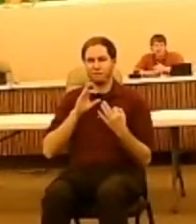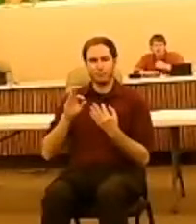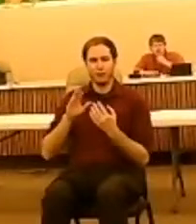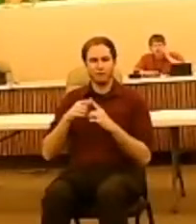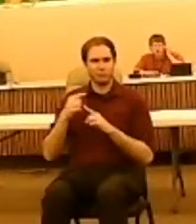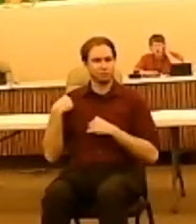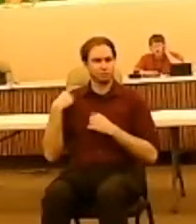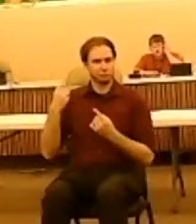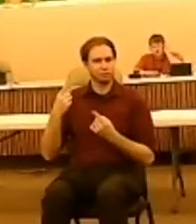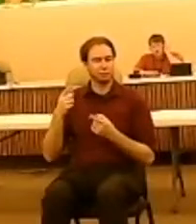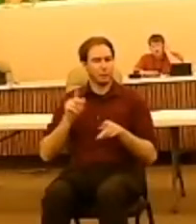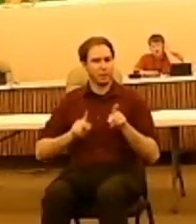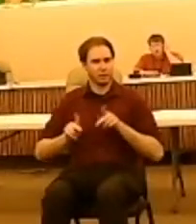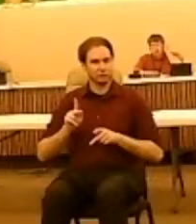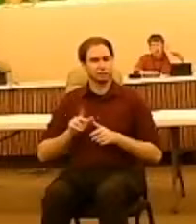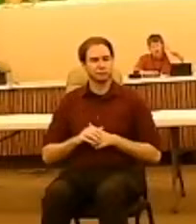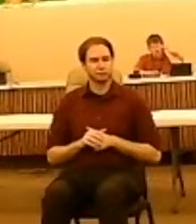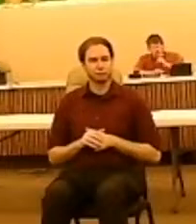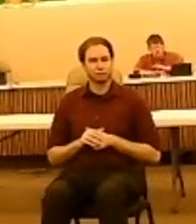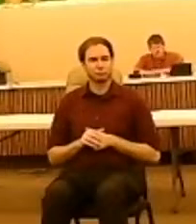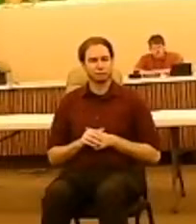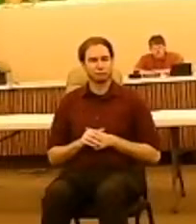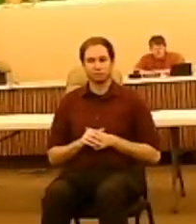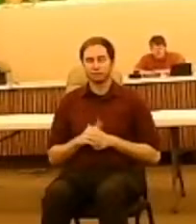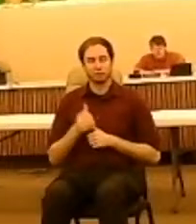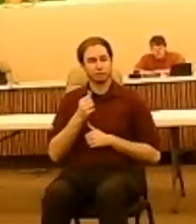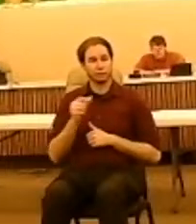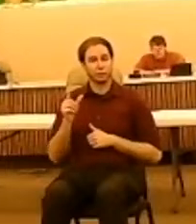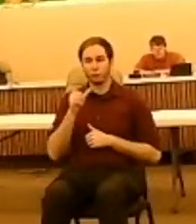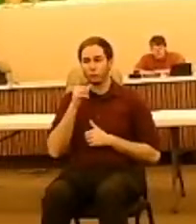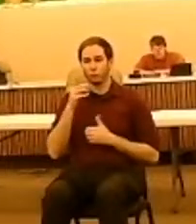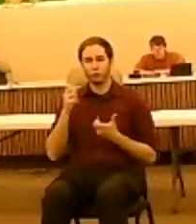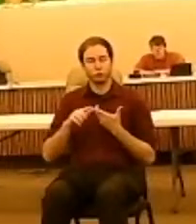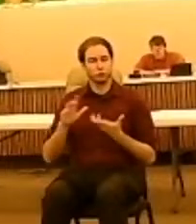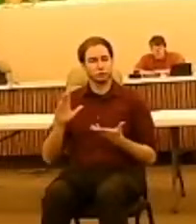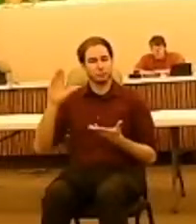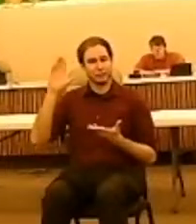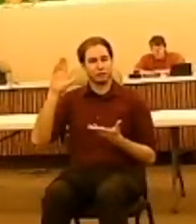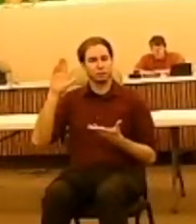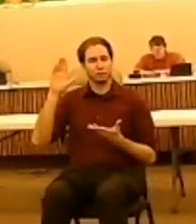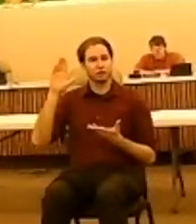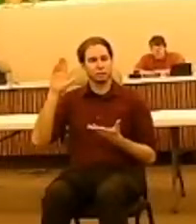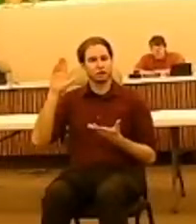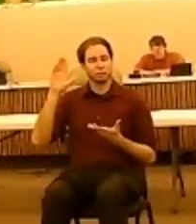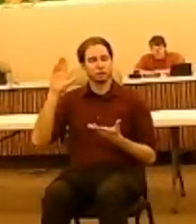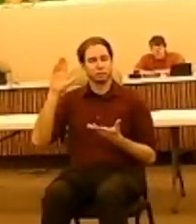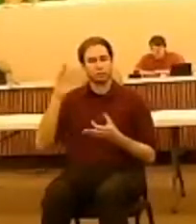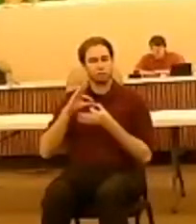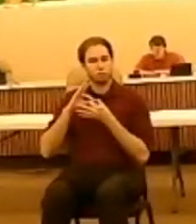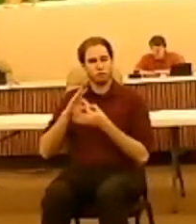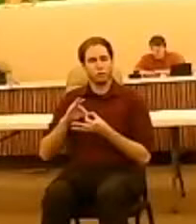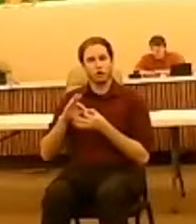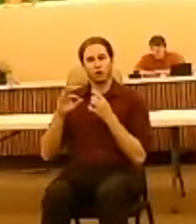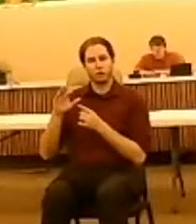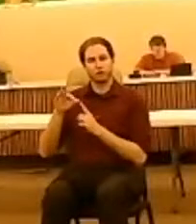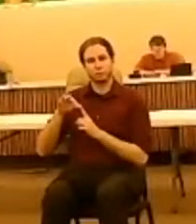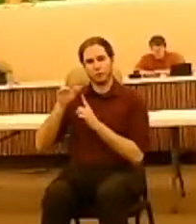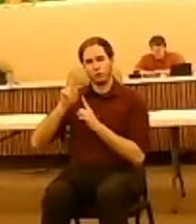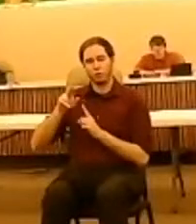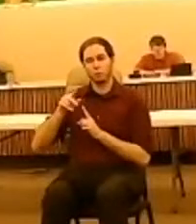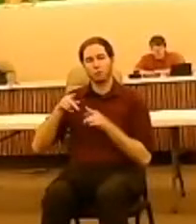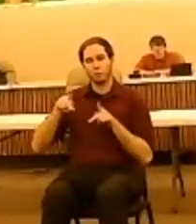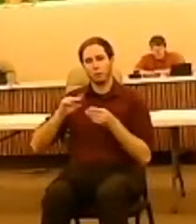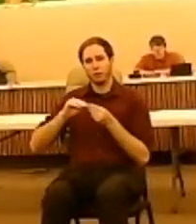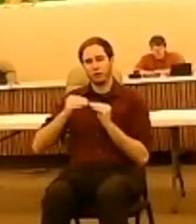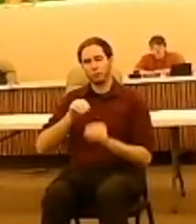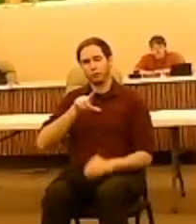coming from the public. So is there anyone who wishes to speak regarding special use permit